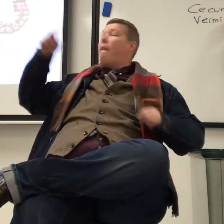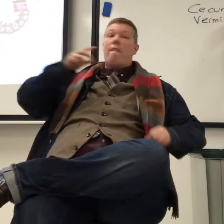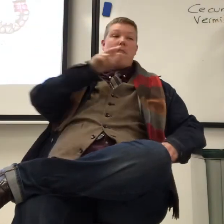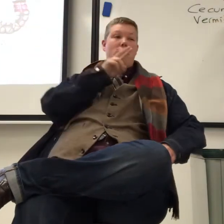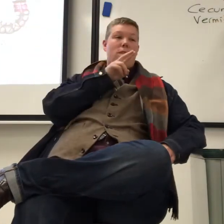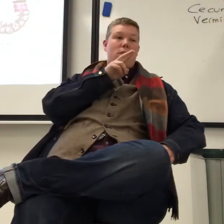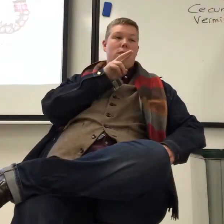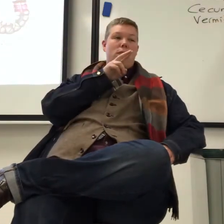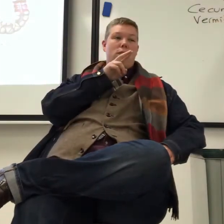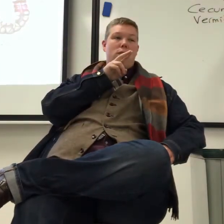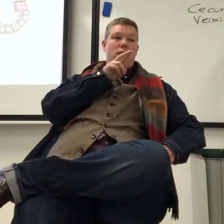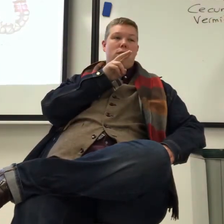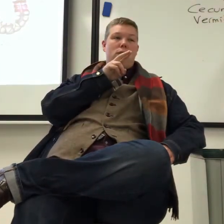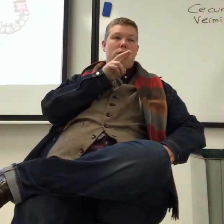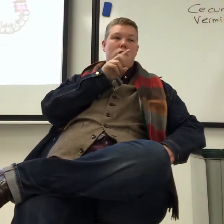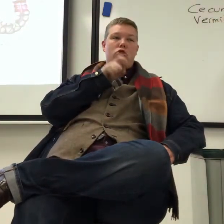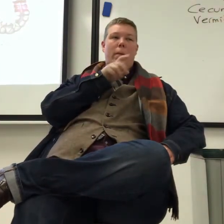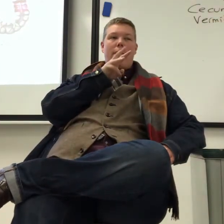Vermiform